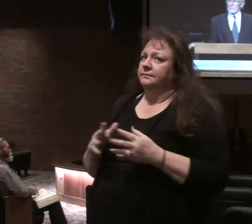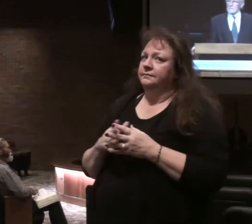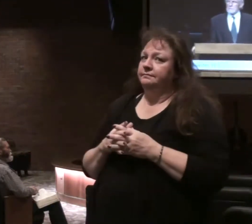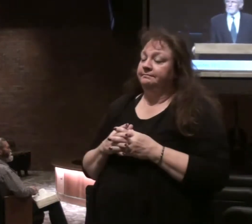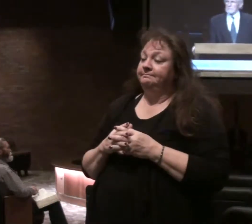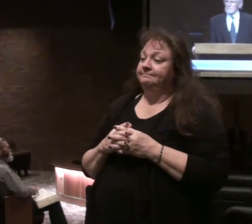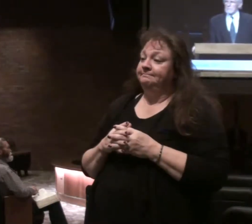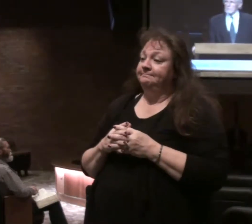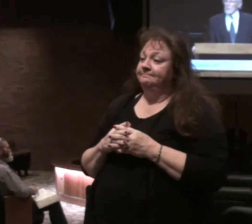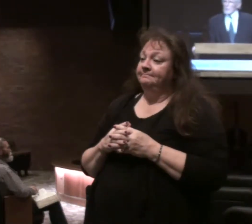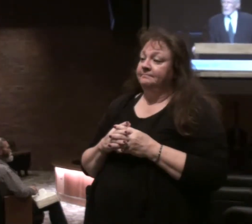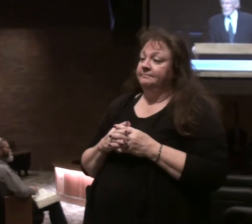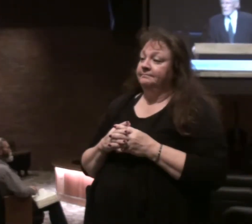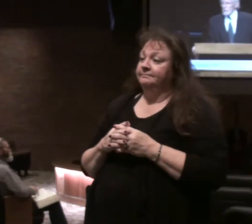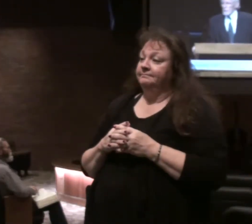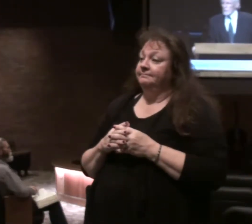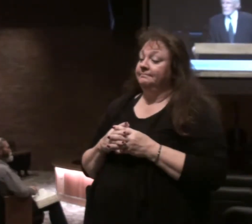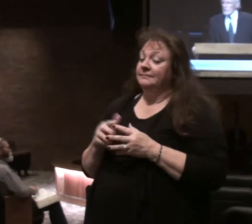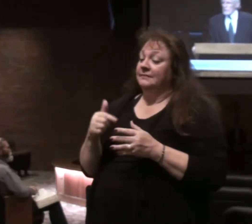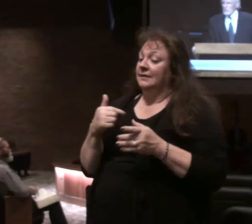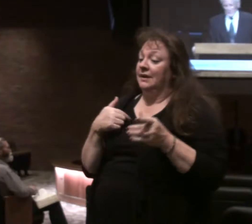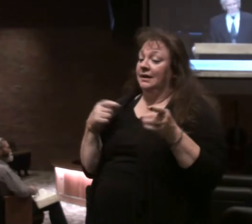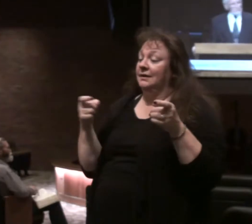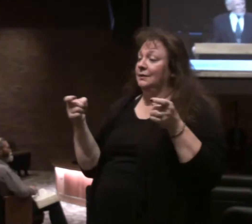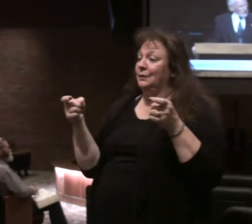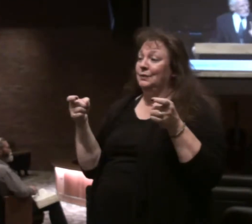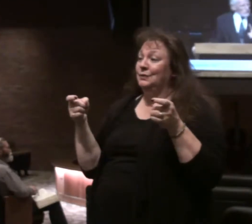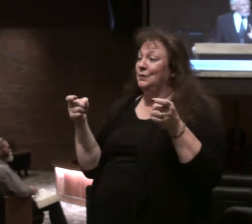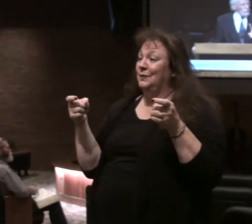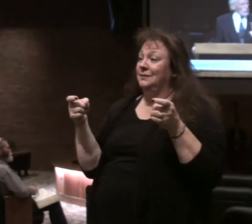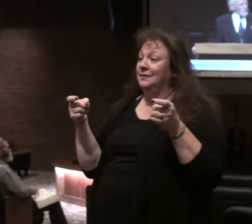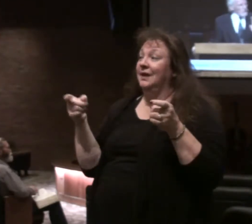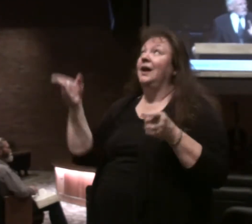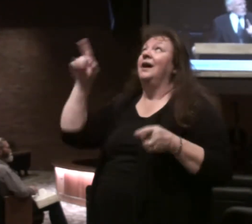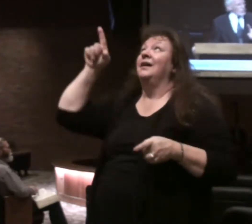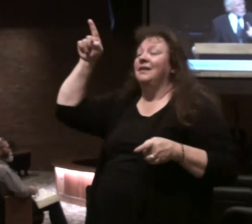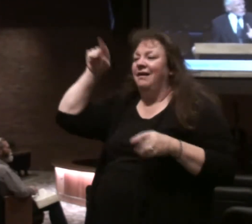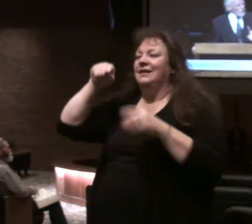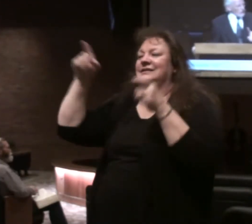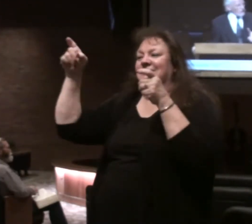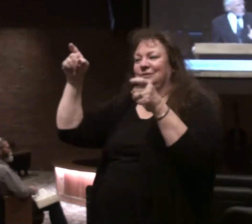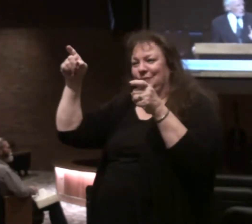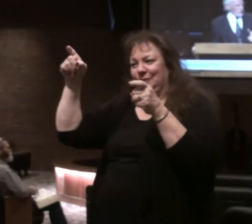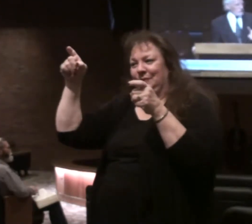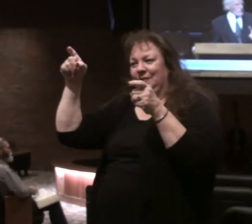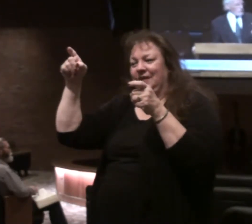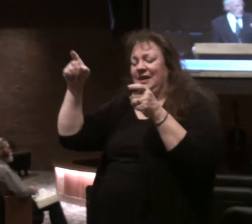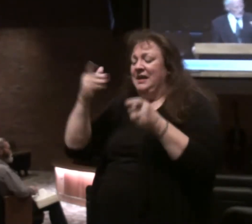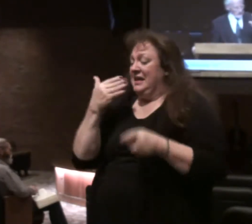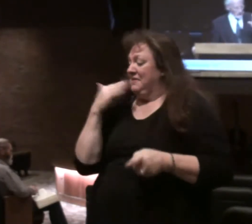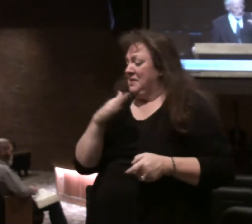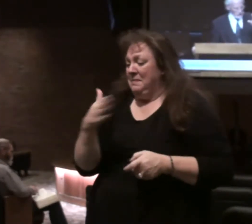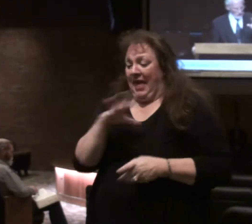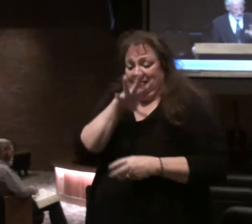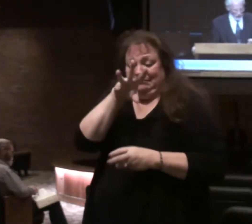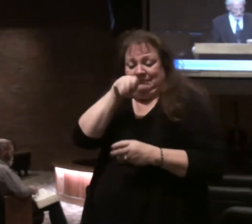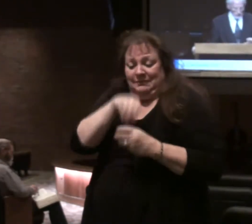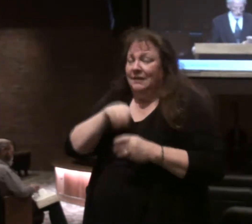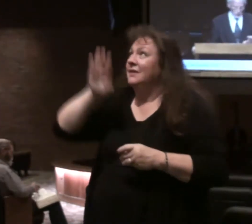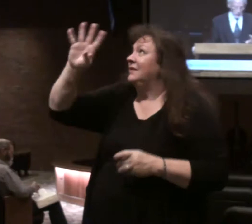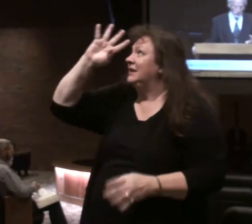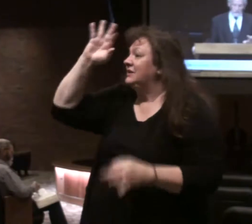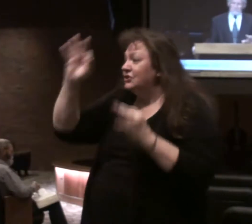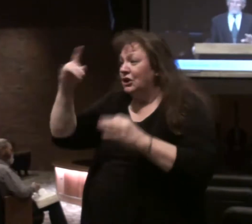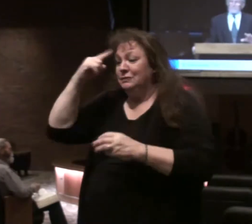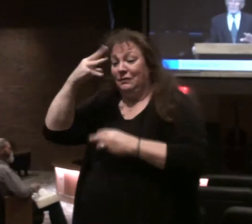Well, we are not in control. Well, remember, God's in control, and He even uses the evil things as part of His judgment